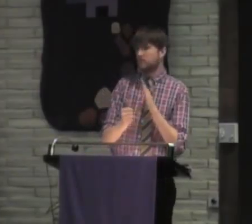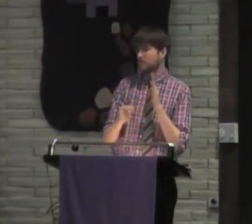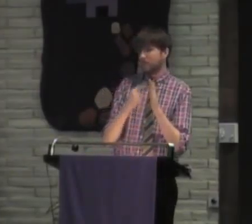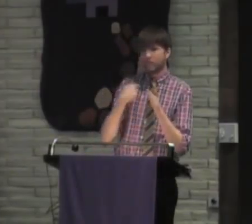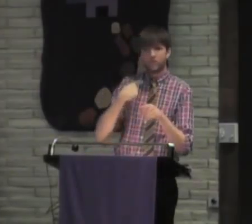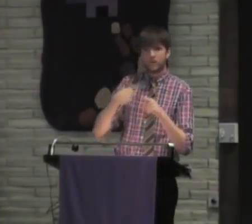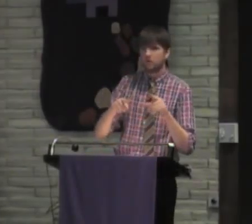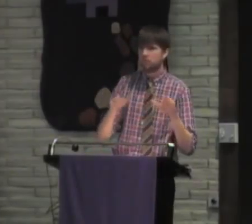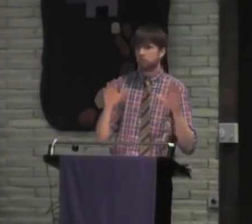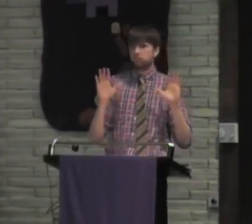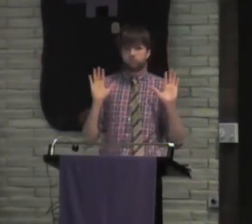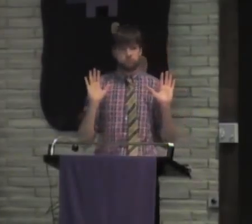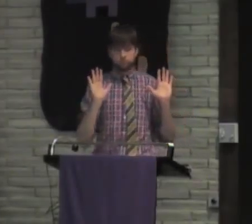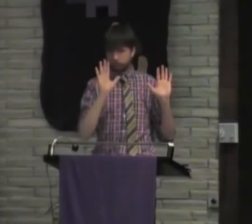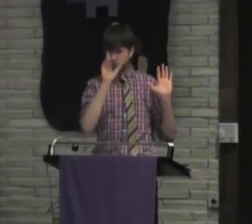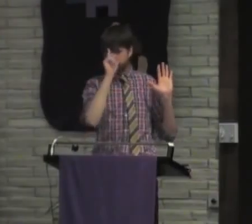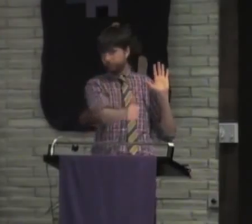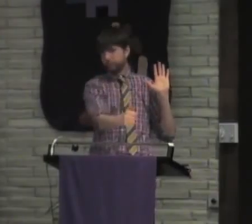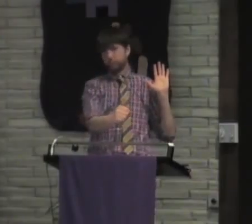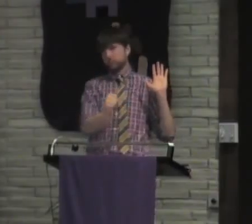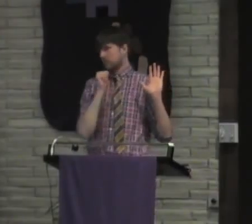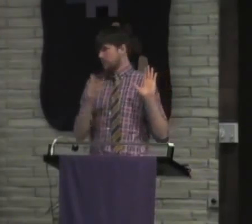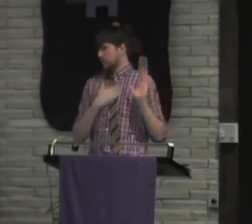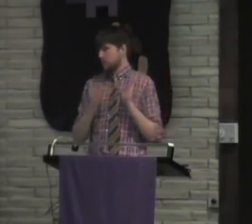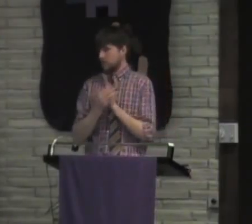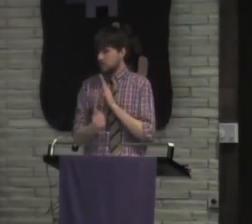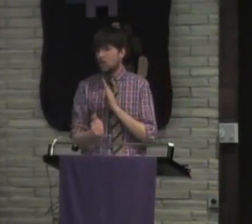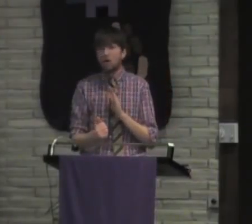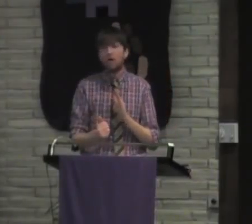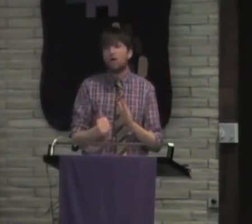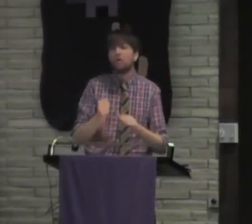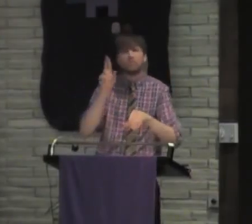in my forte. Do it yourselves.